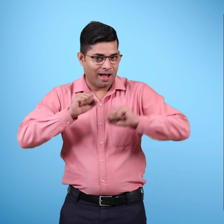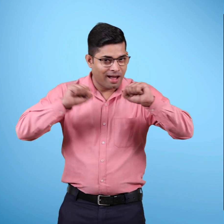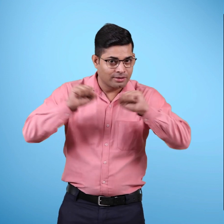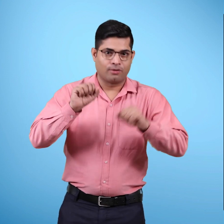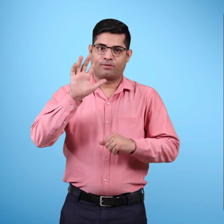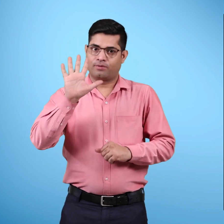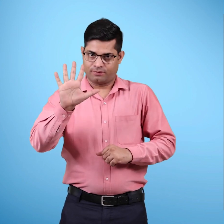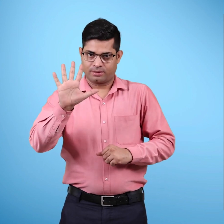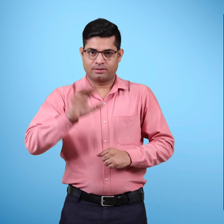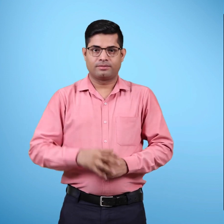Activity 5.